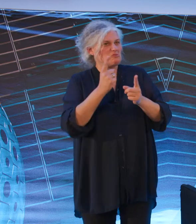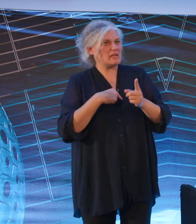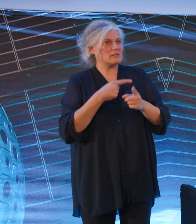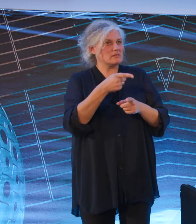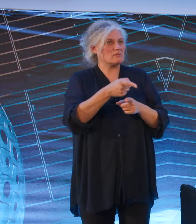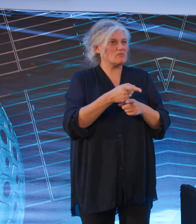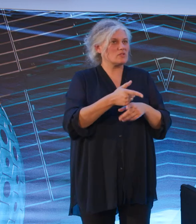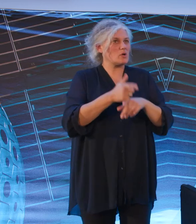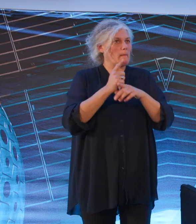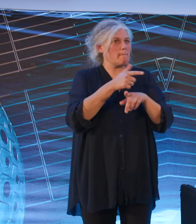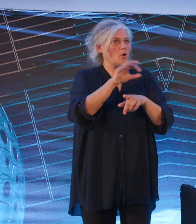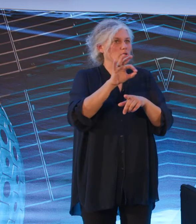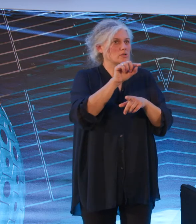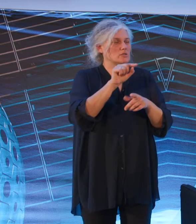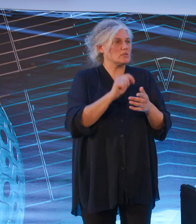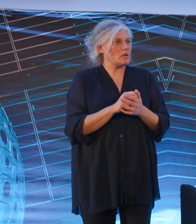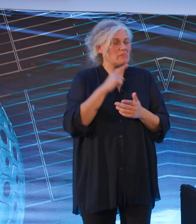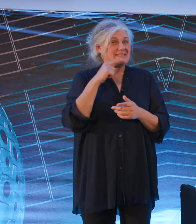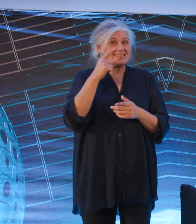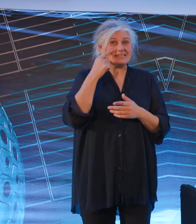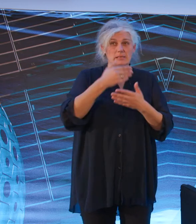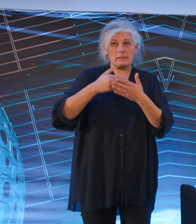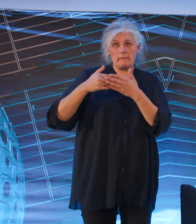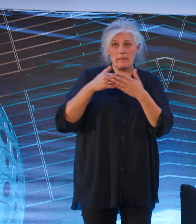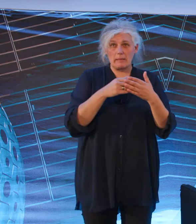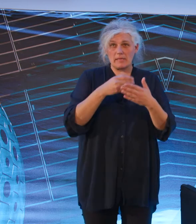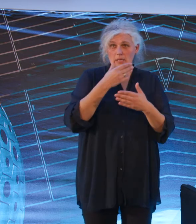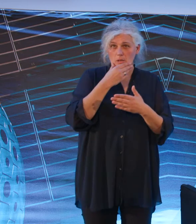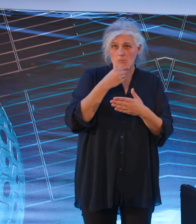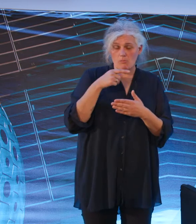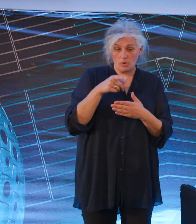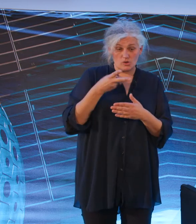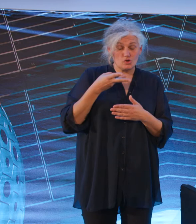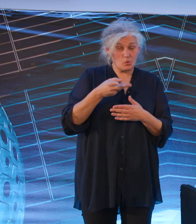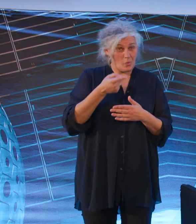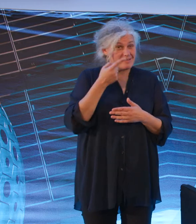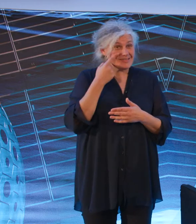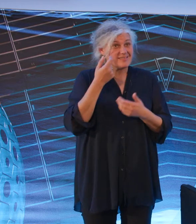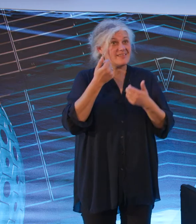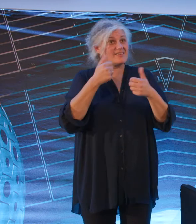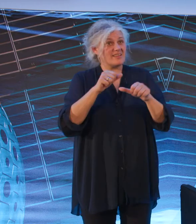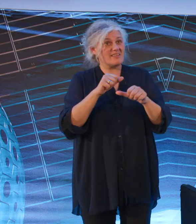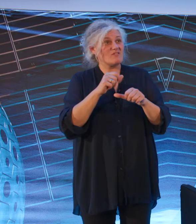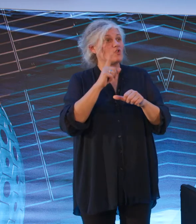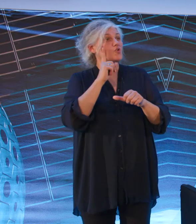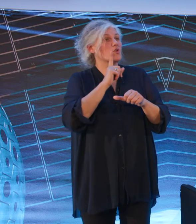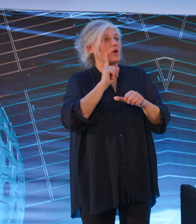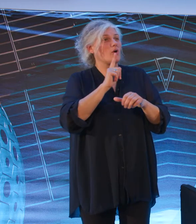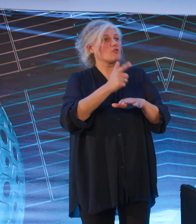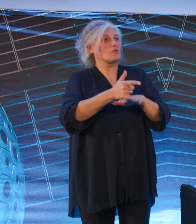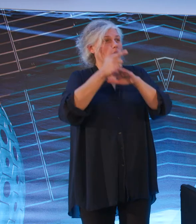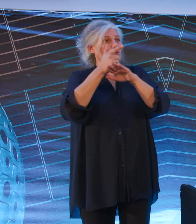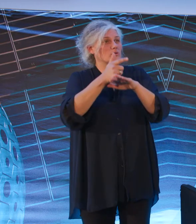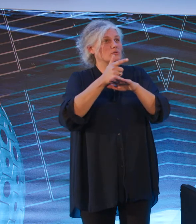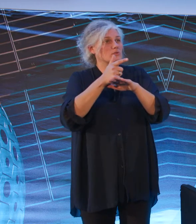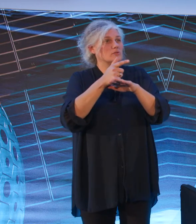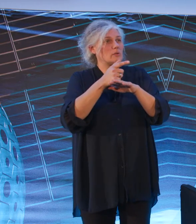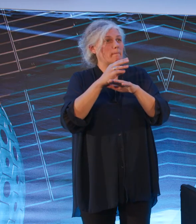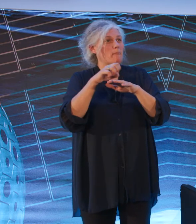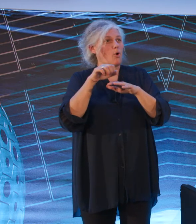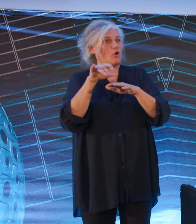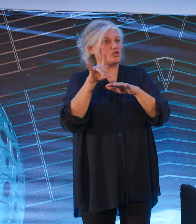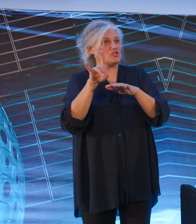gunpoint. But she will see the baby and the boy. She will see a waif of a girl with a gun perched on the porch